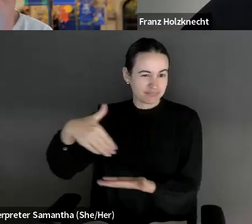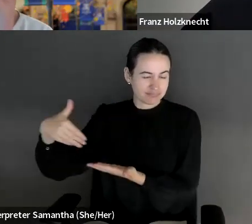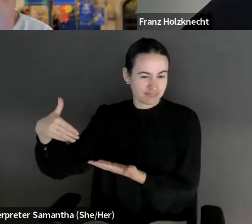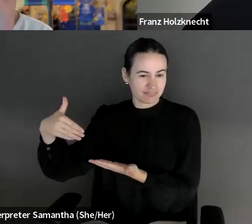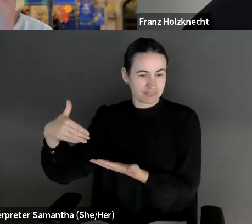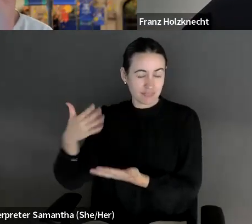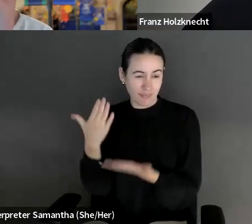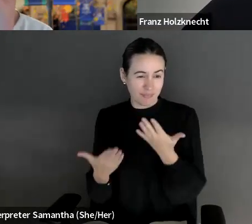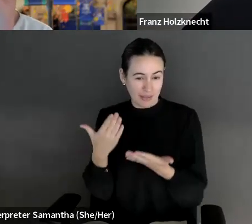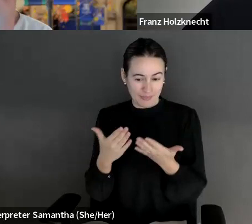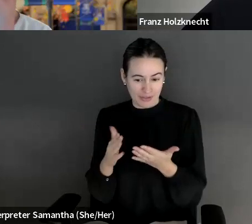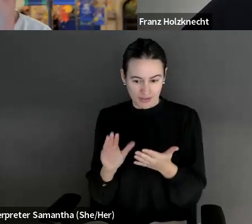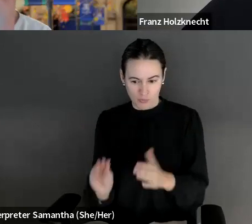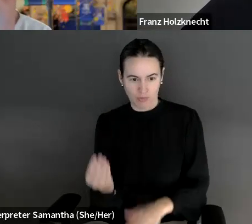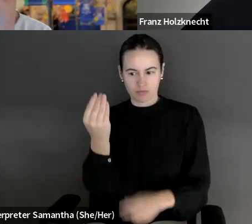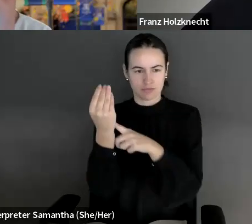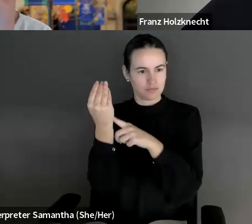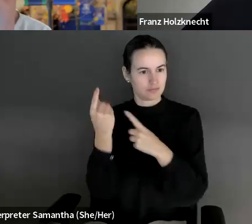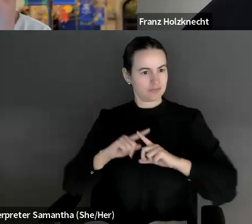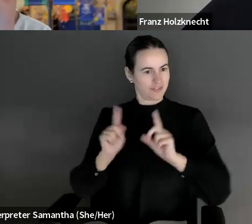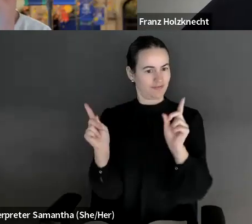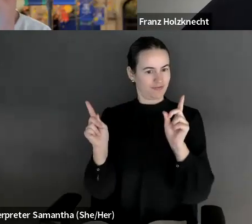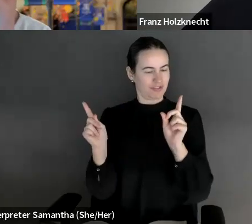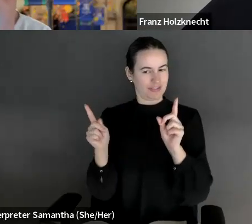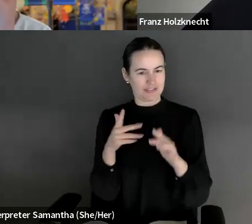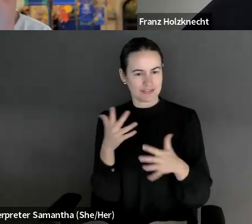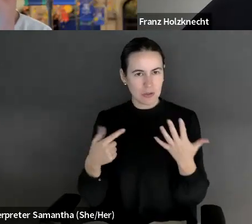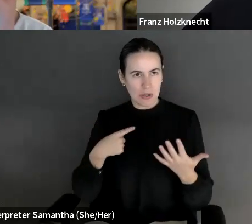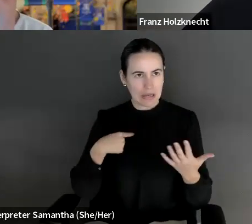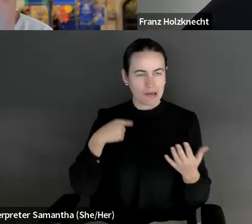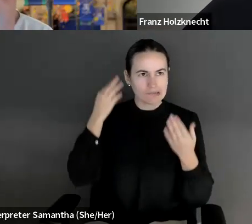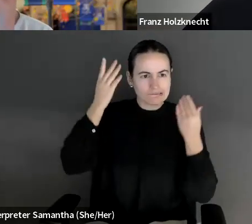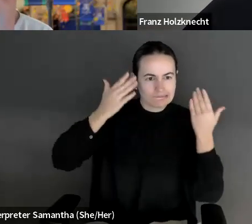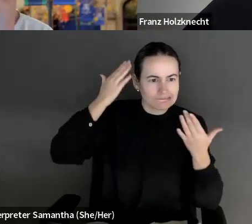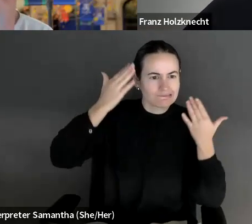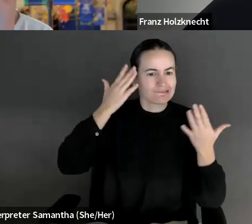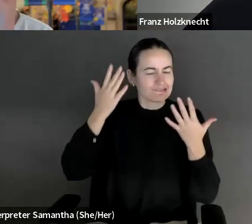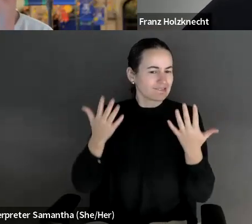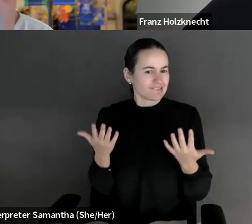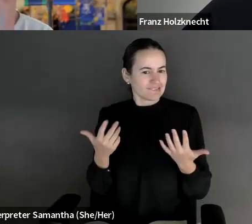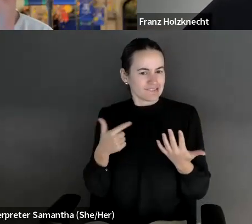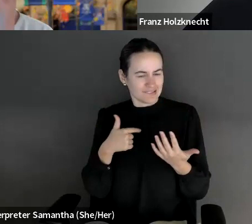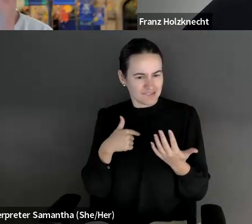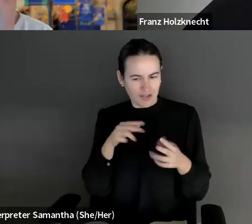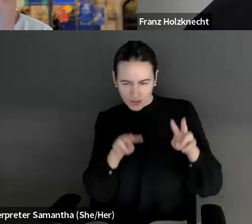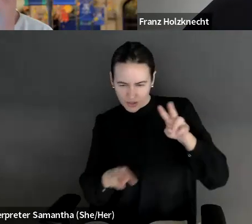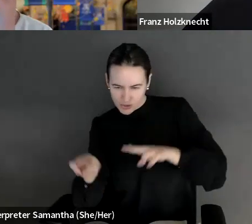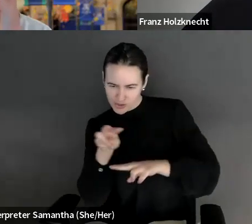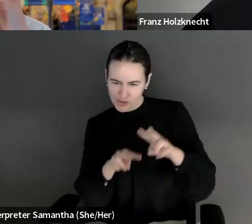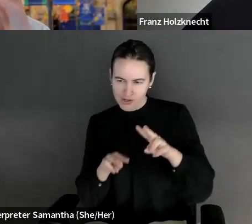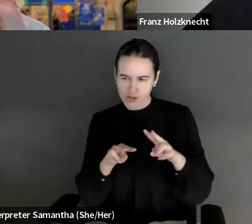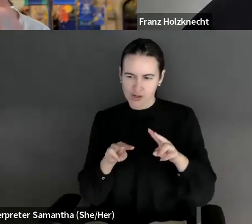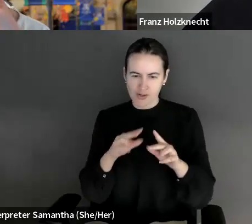results. You see what I mean? This is a general question I often have when looking at the scale structure, just based